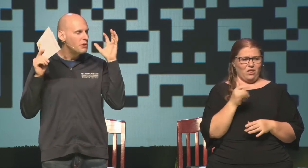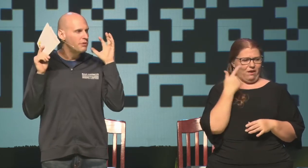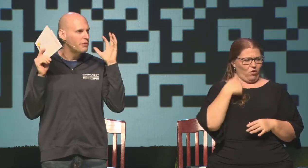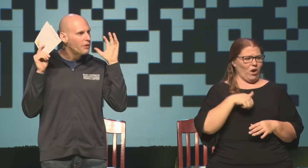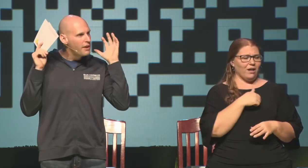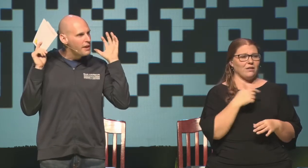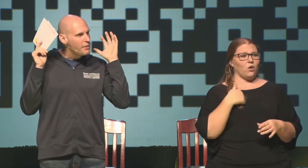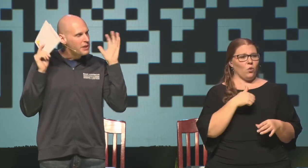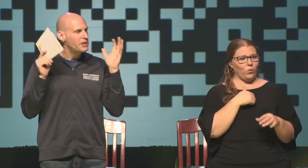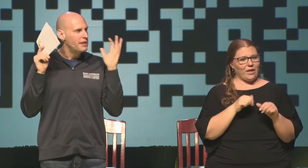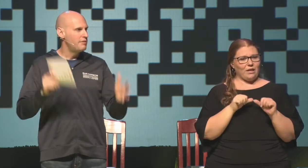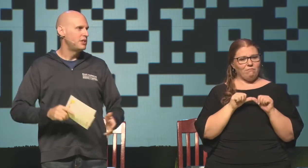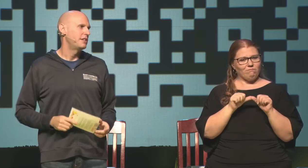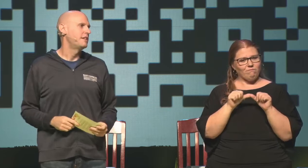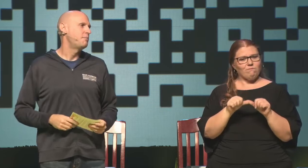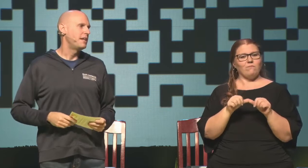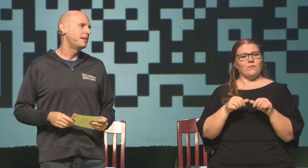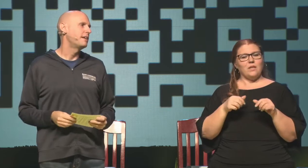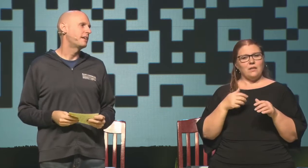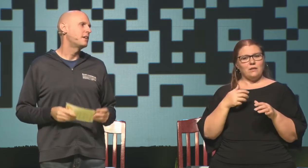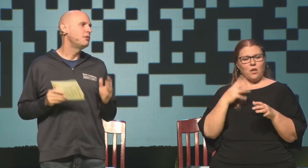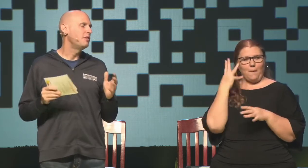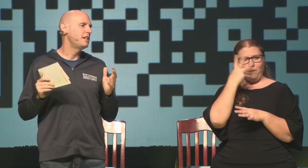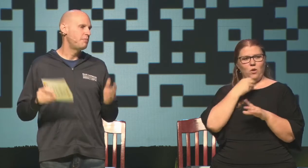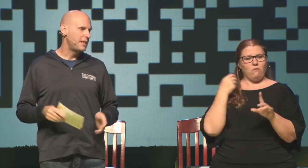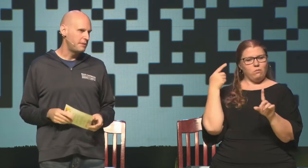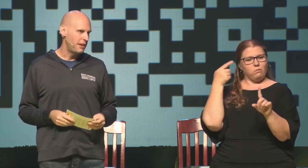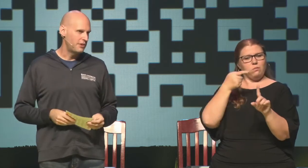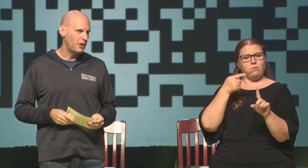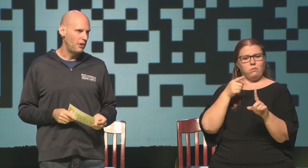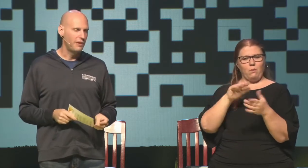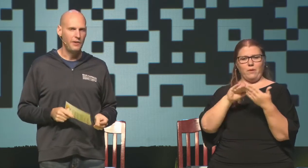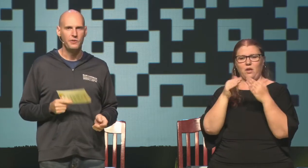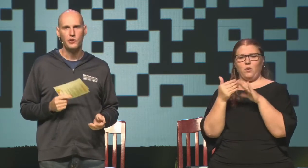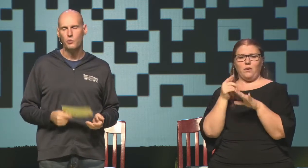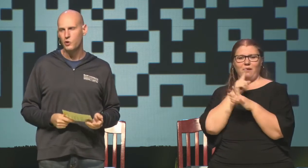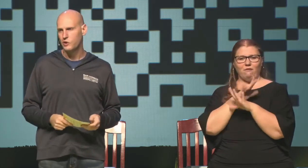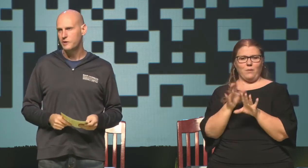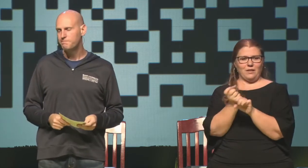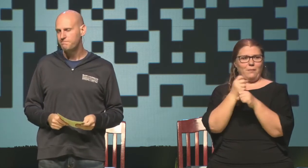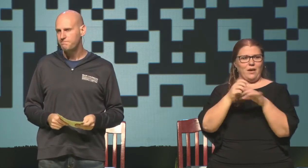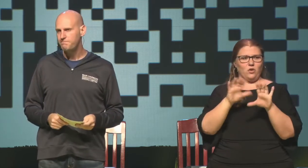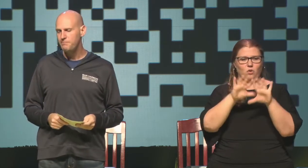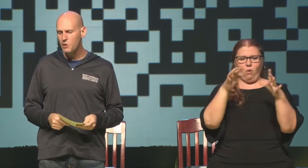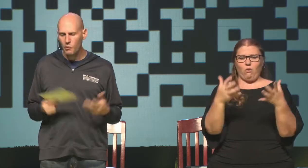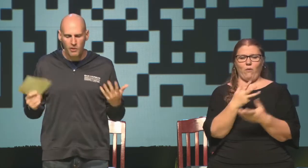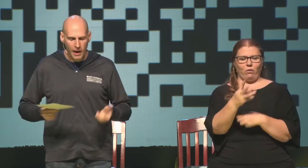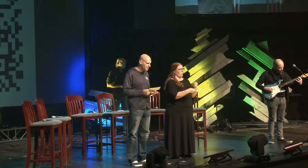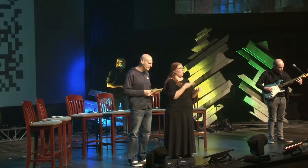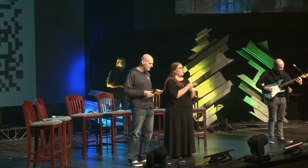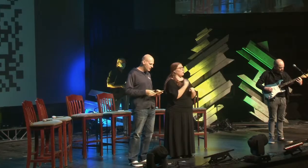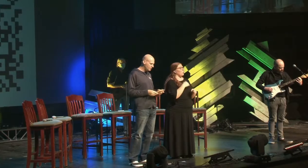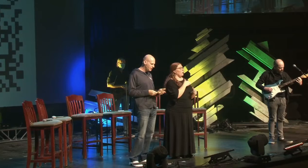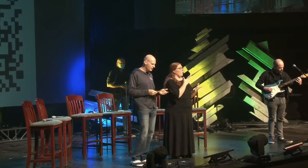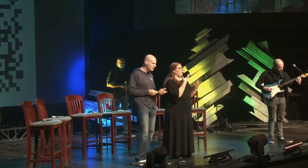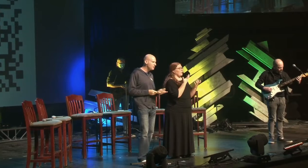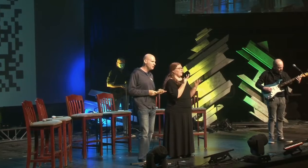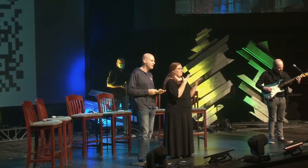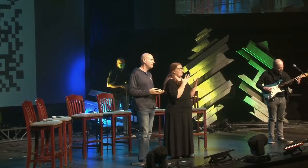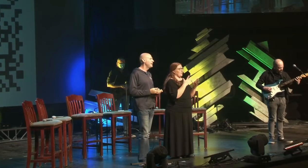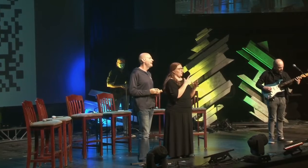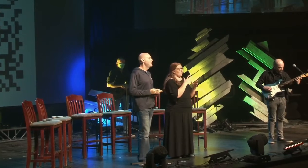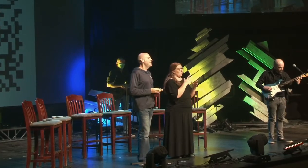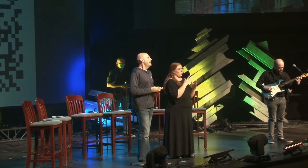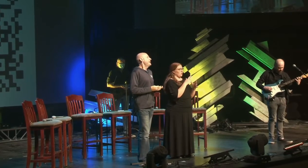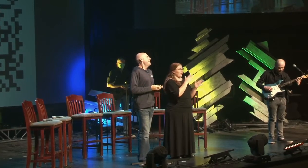this beautiful mission and vision of being a community of peacemakers all around the world. We want to wrap up this series with